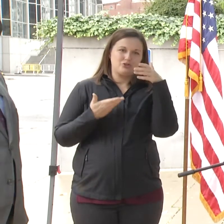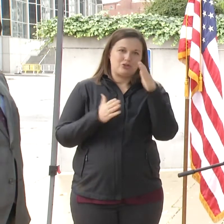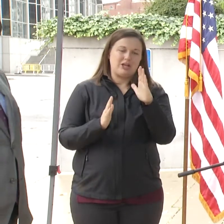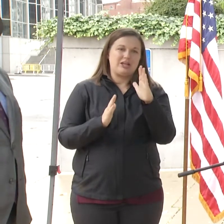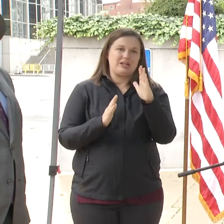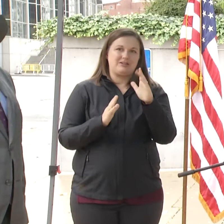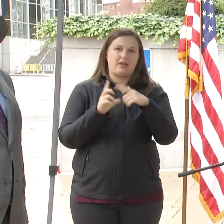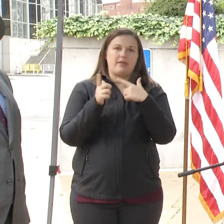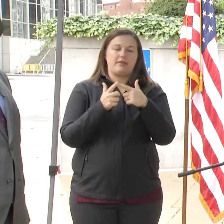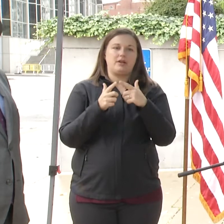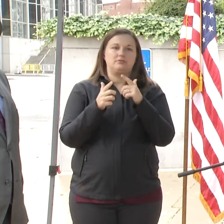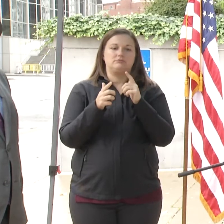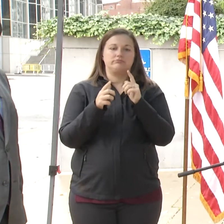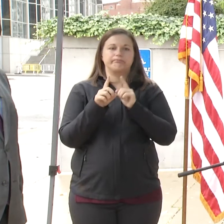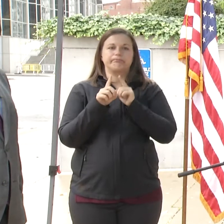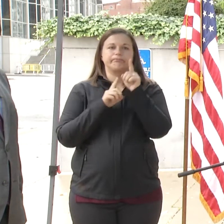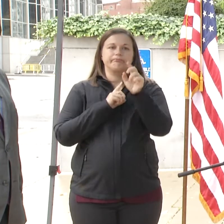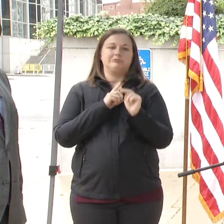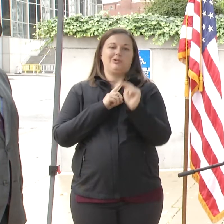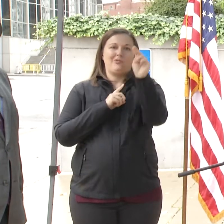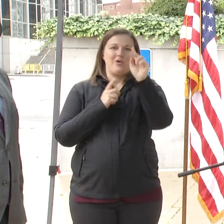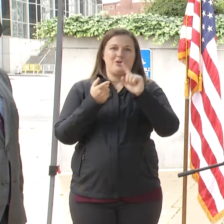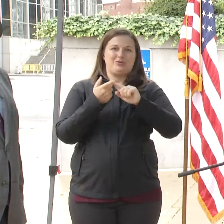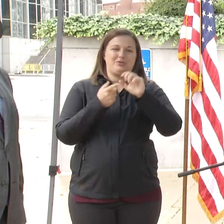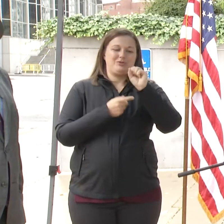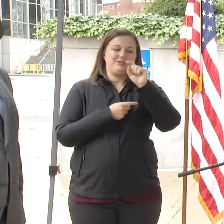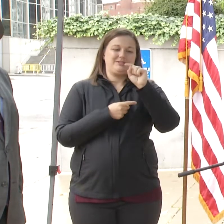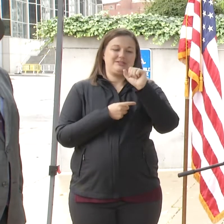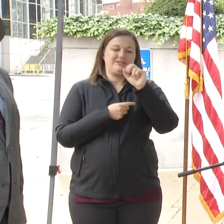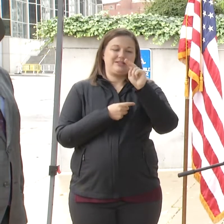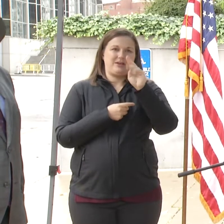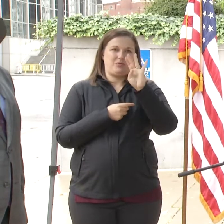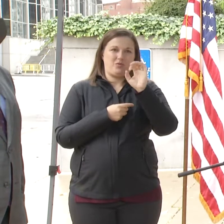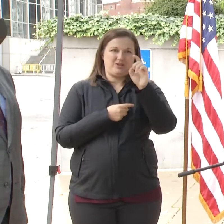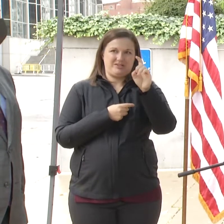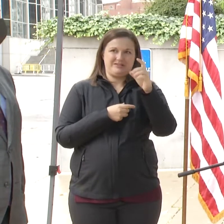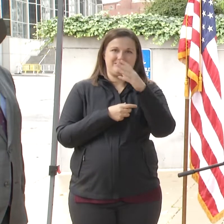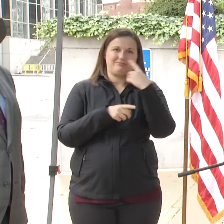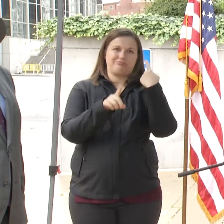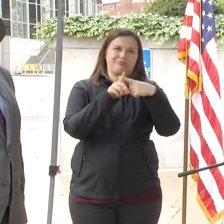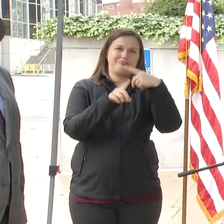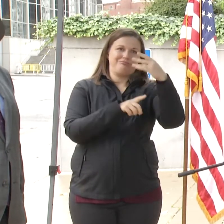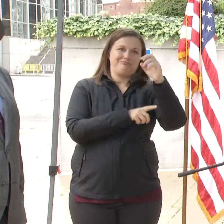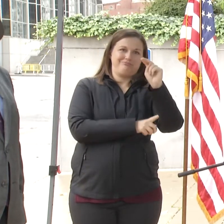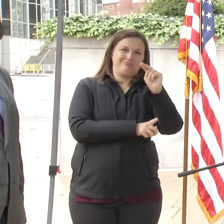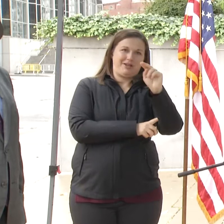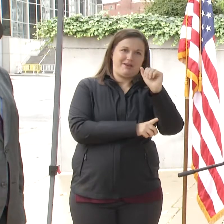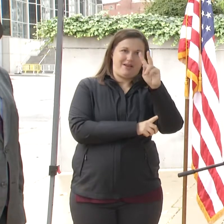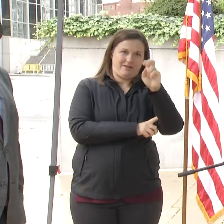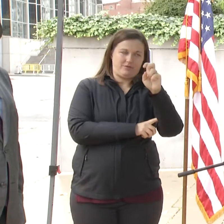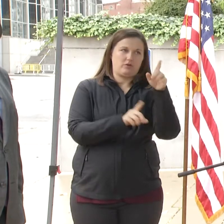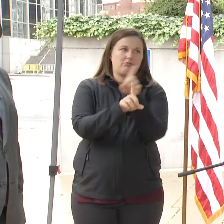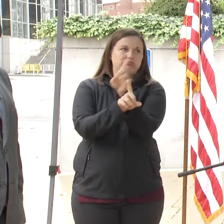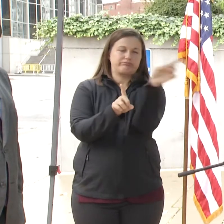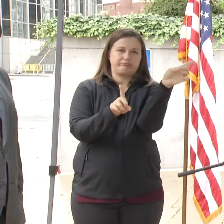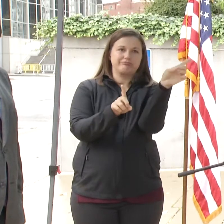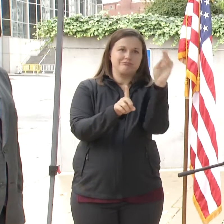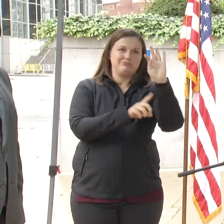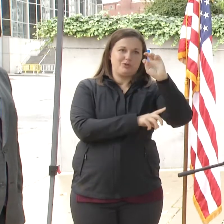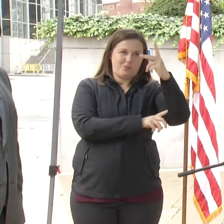runs north to the intersection of Stanwix Street and Penn Avenue. It then connects to the park by Liberty